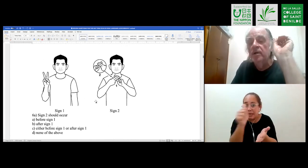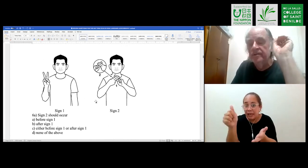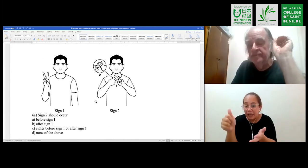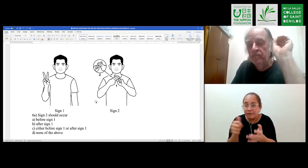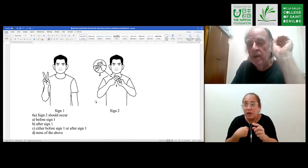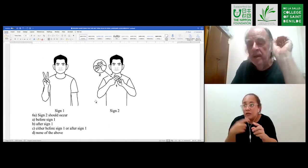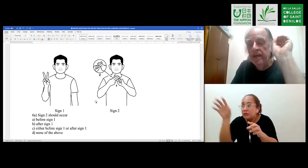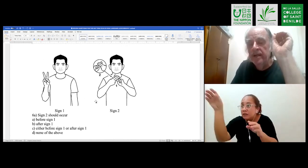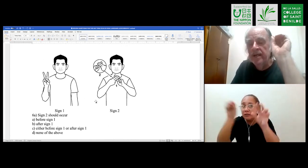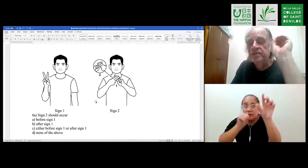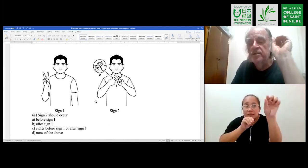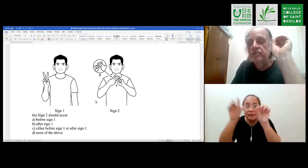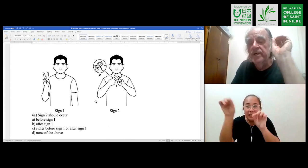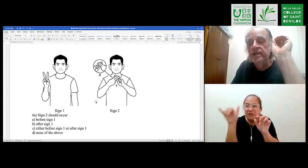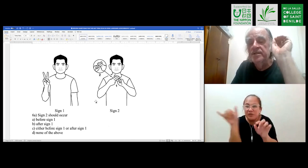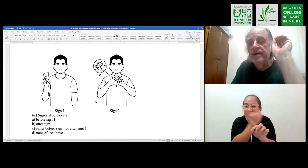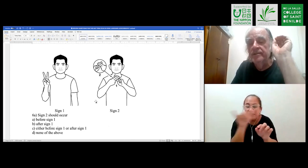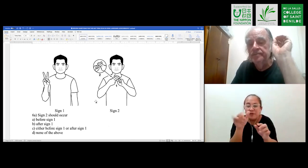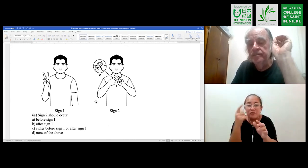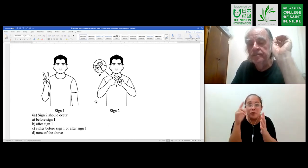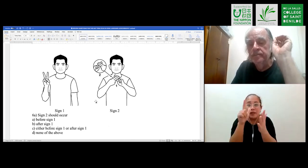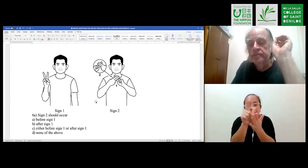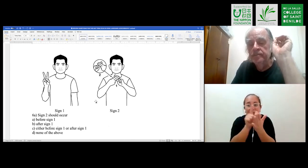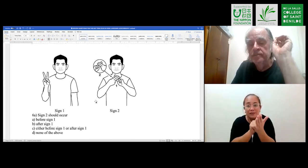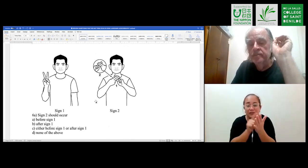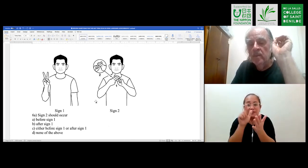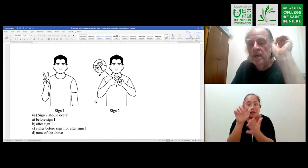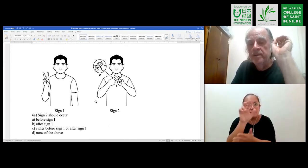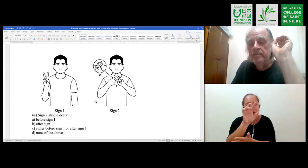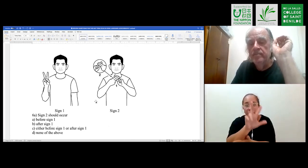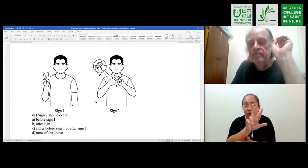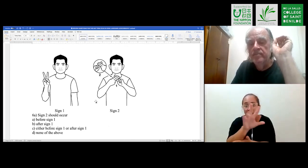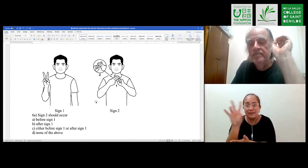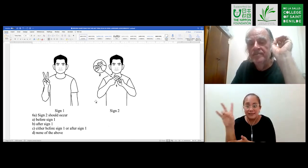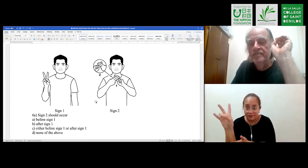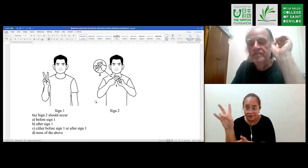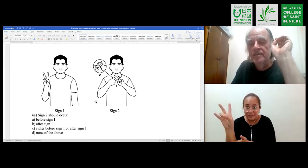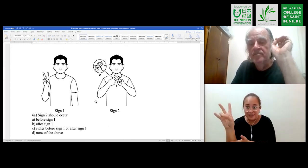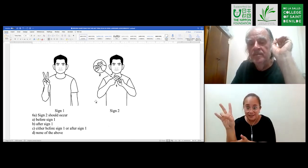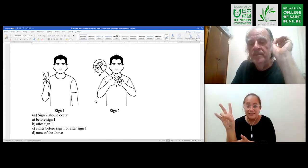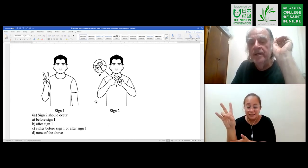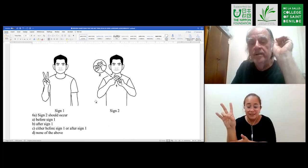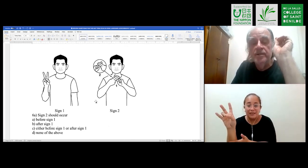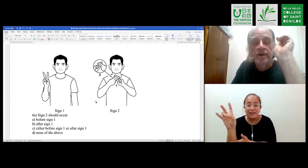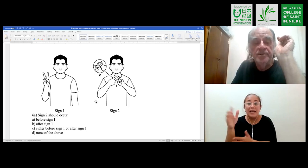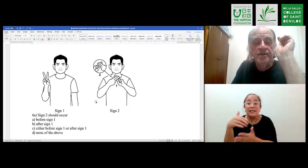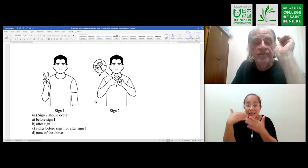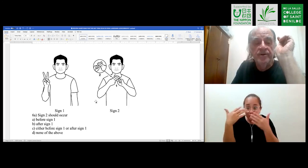similar in lessons 3 and 7, and then making these questions for